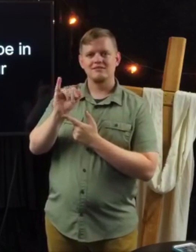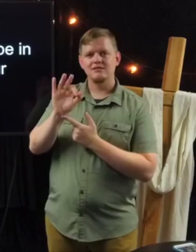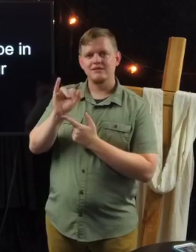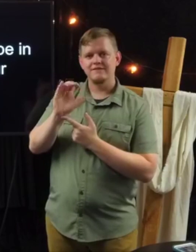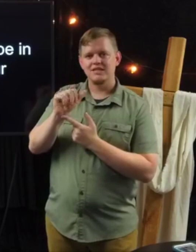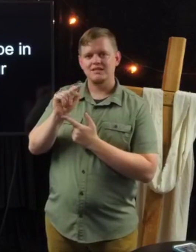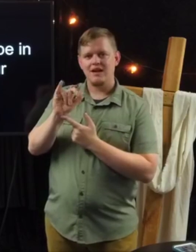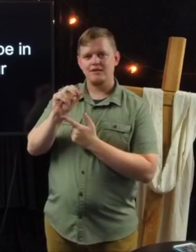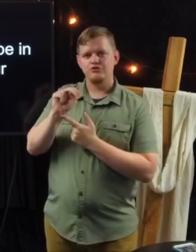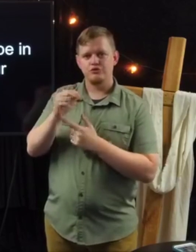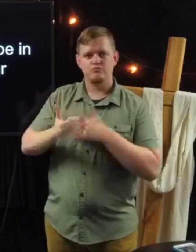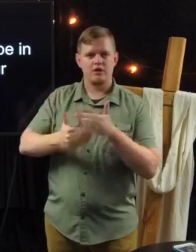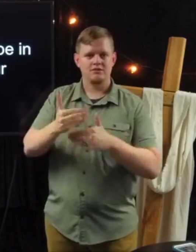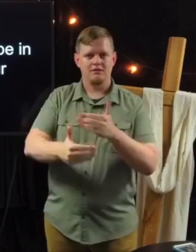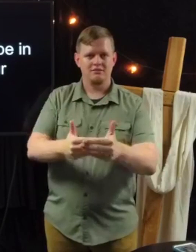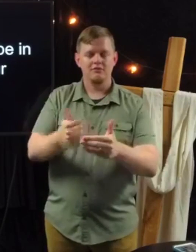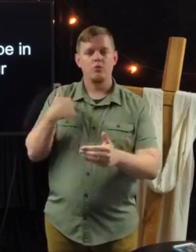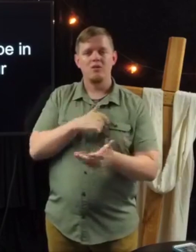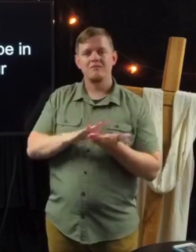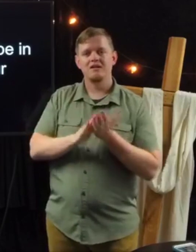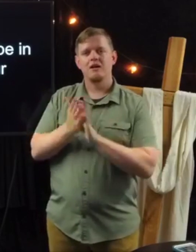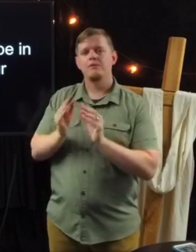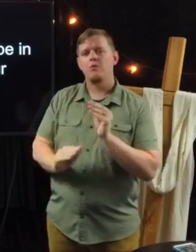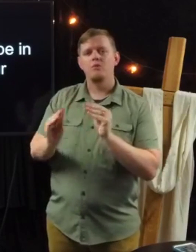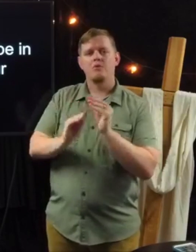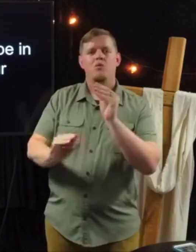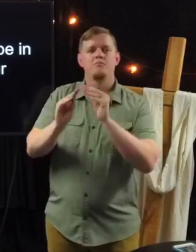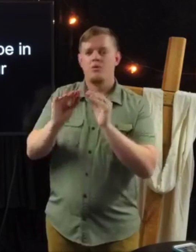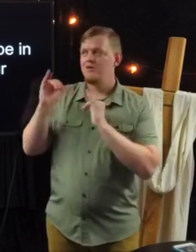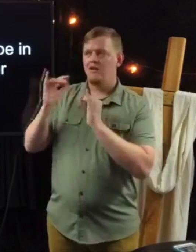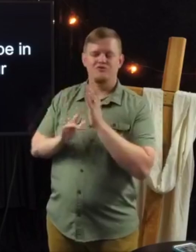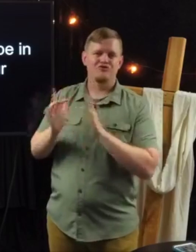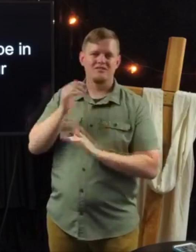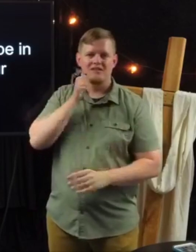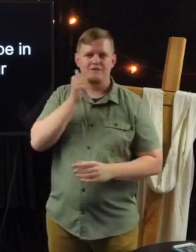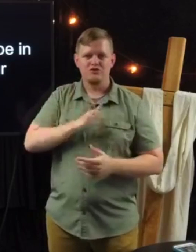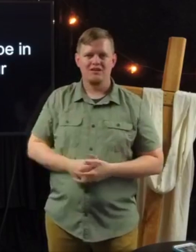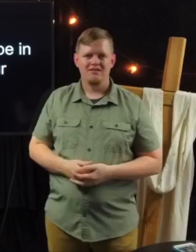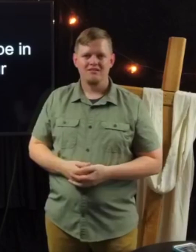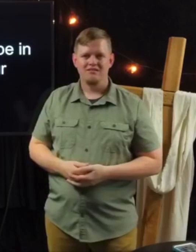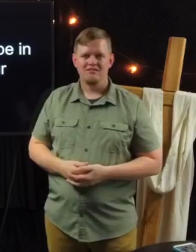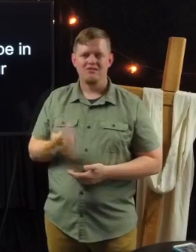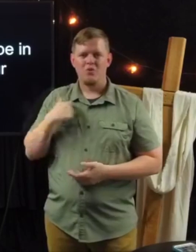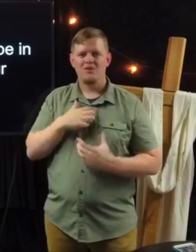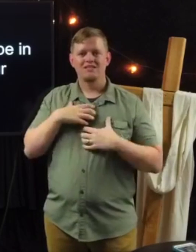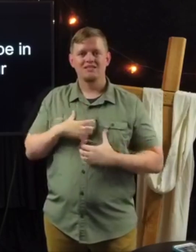That is part of sanctification. It's a sanctification process when we become more and more like Jesus every day. When